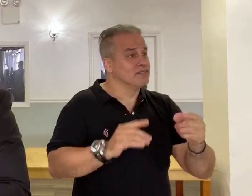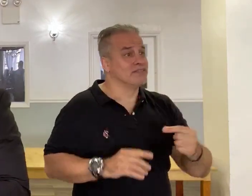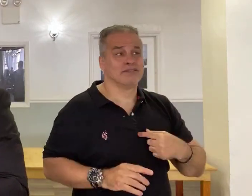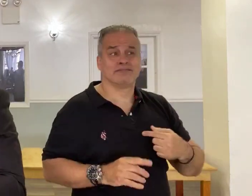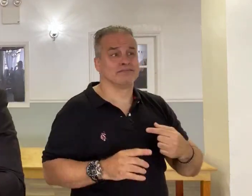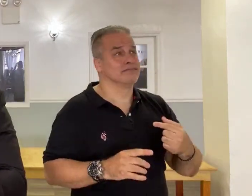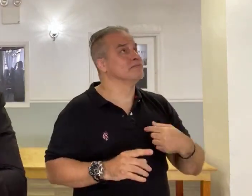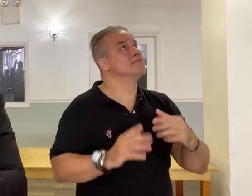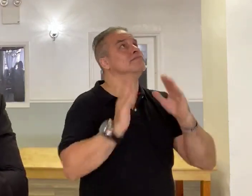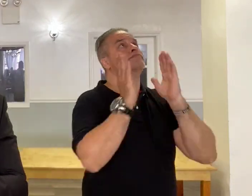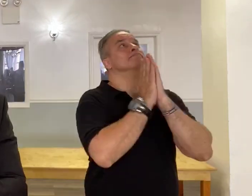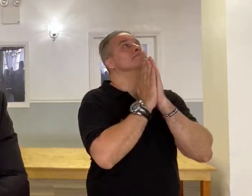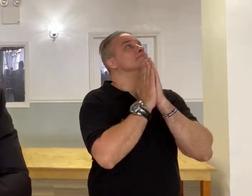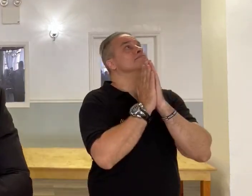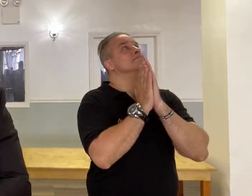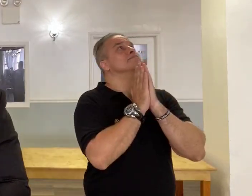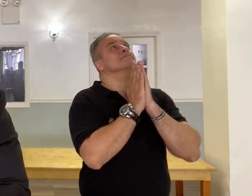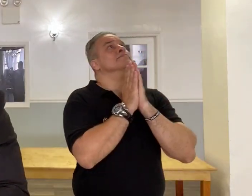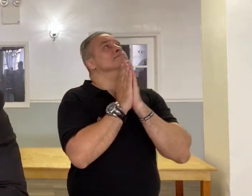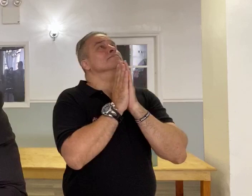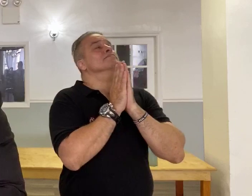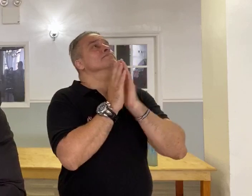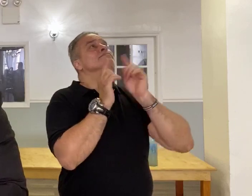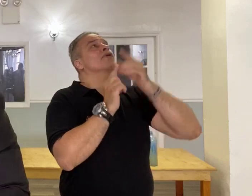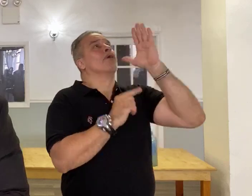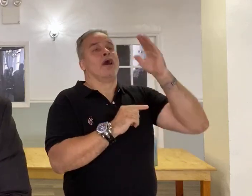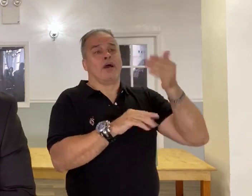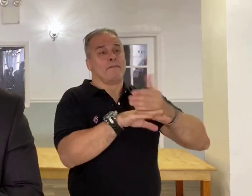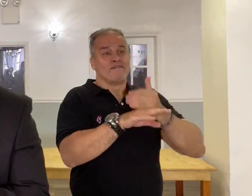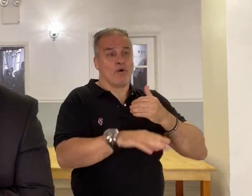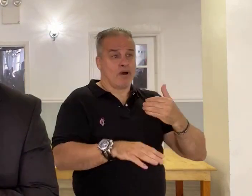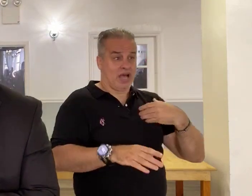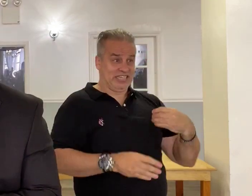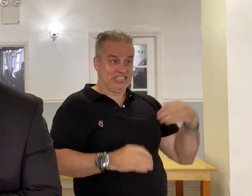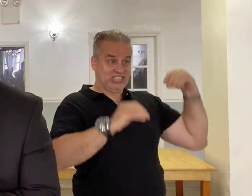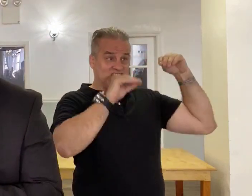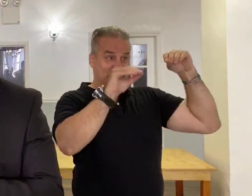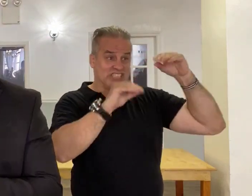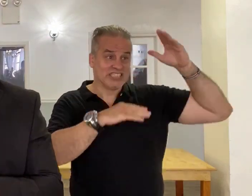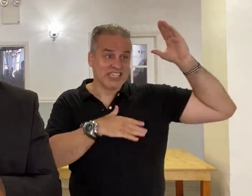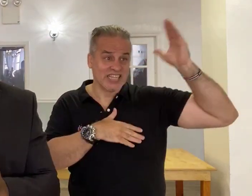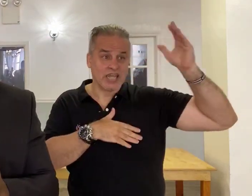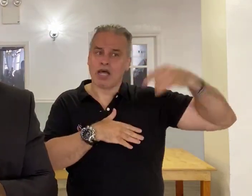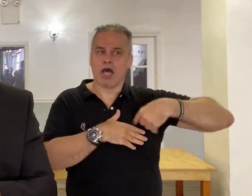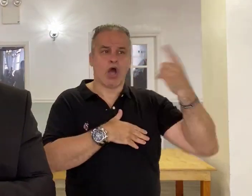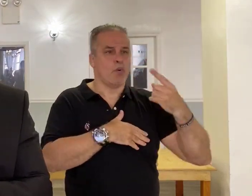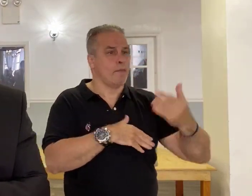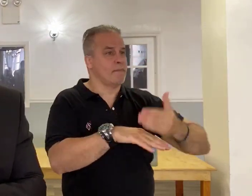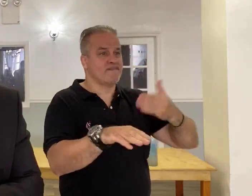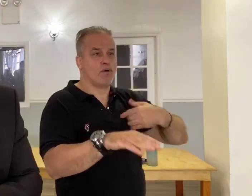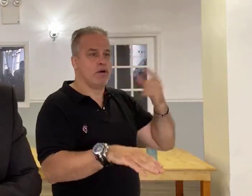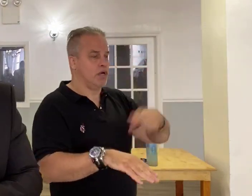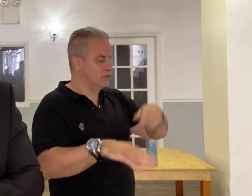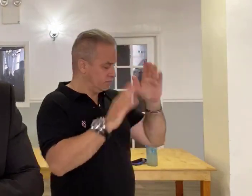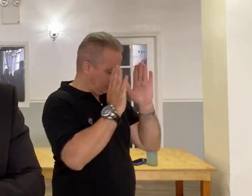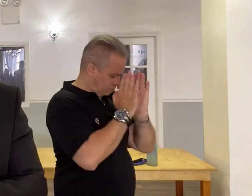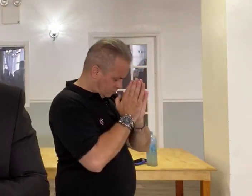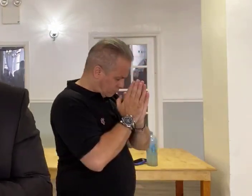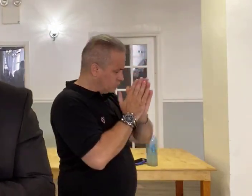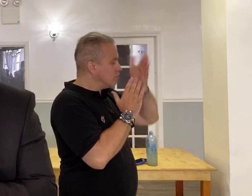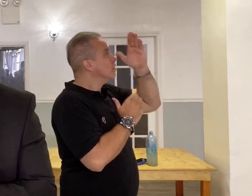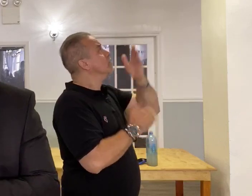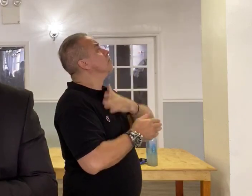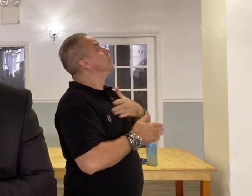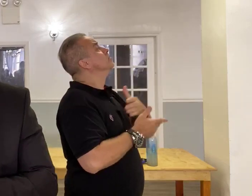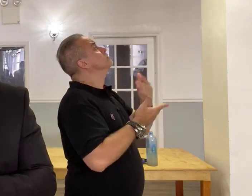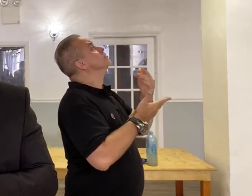I'm like, God, what do you want for the people to hear? And when I came upon this scripture, I can tell you this. I've been reading this scripture just about